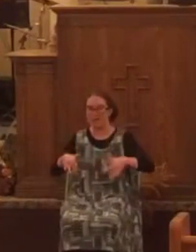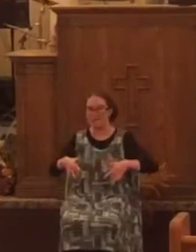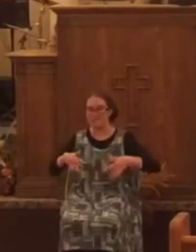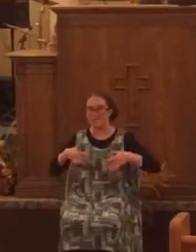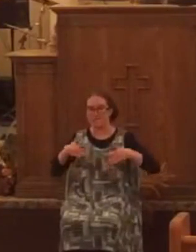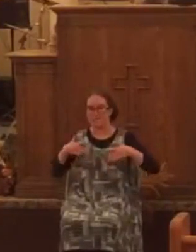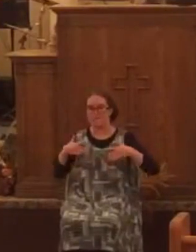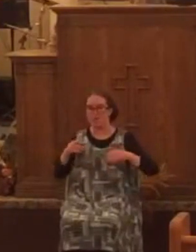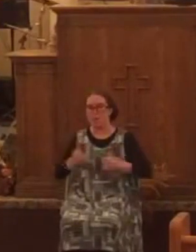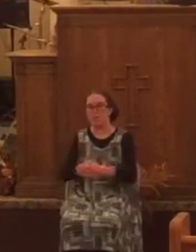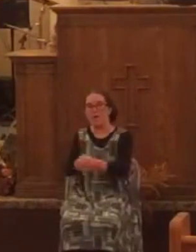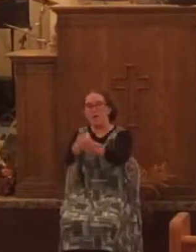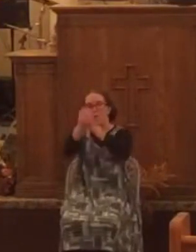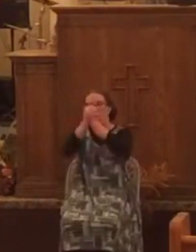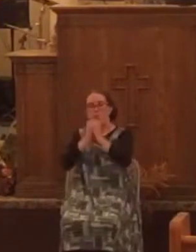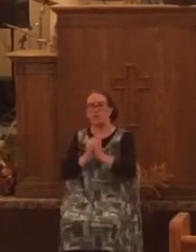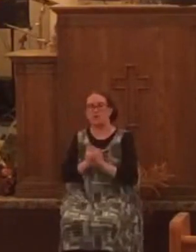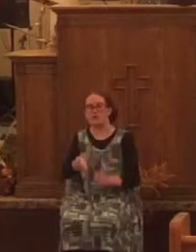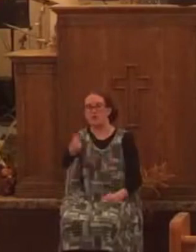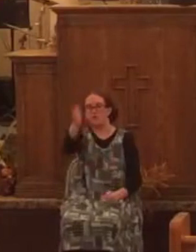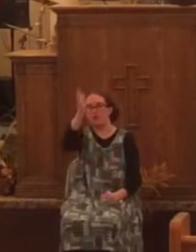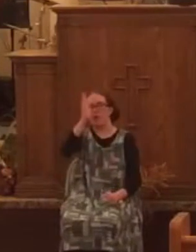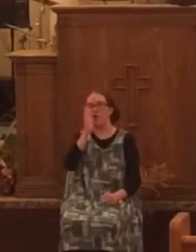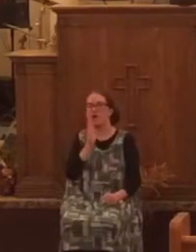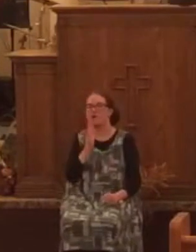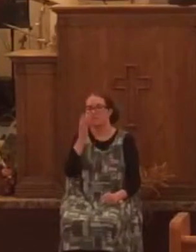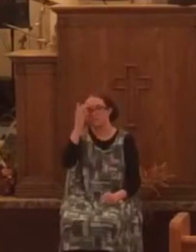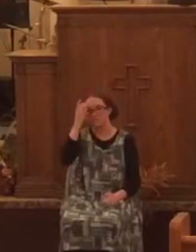feel when we worship God.